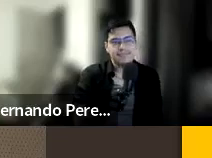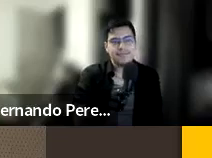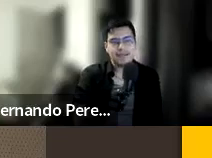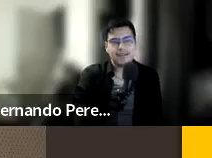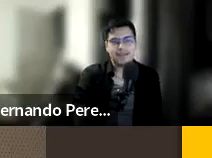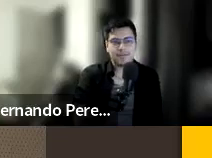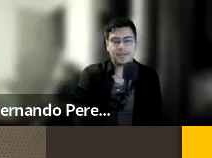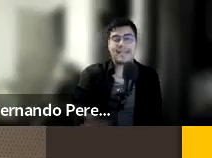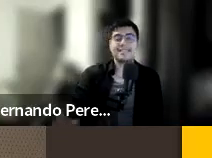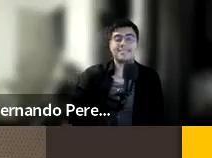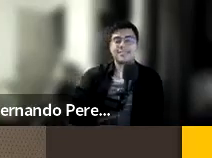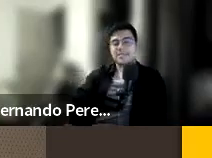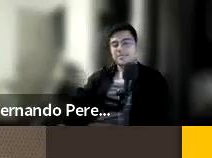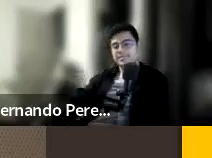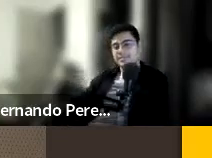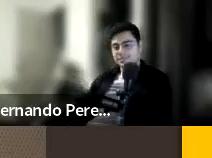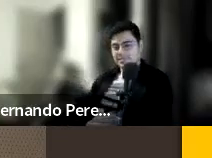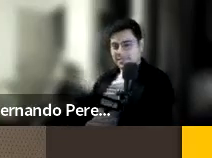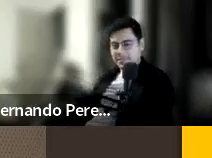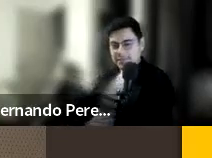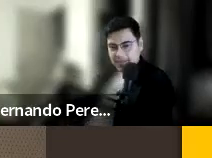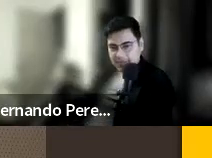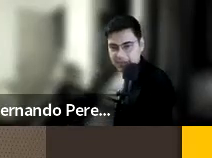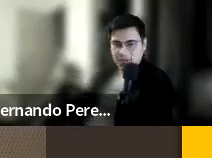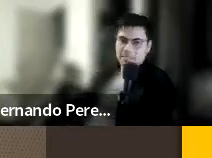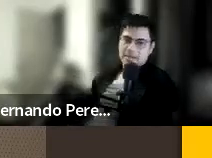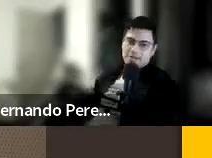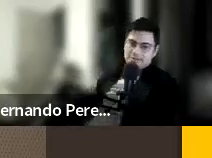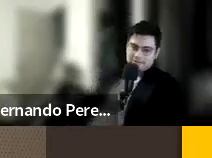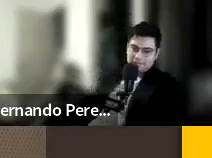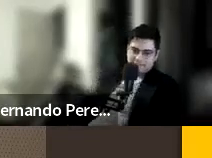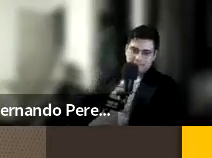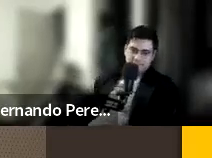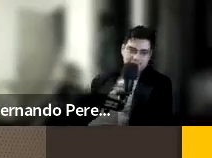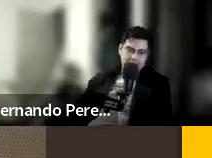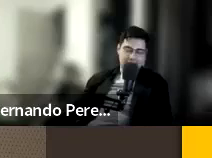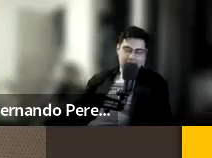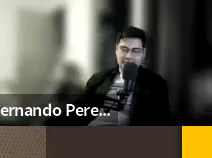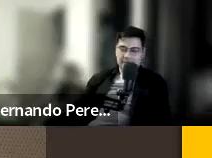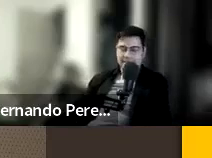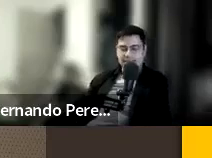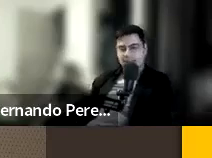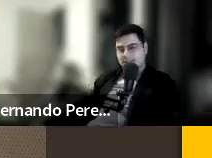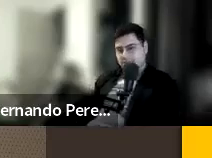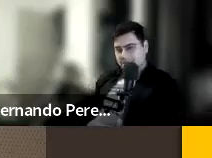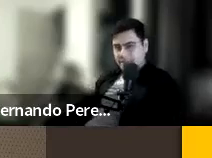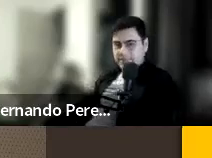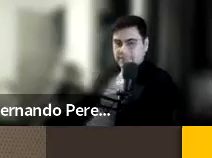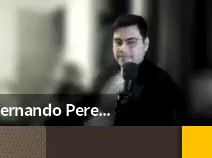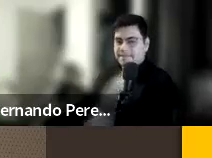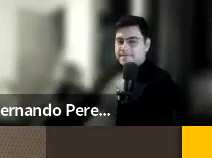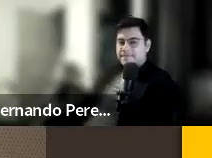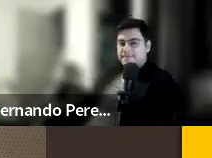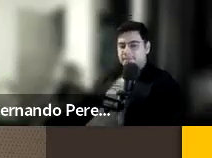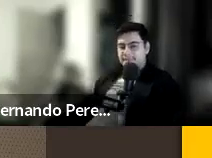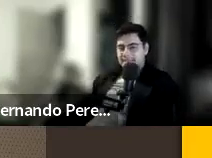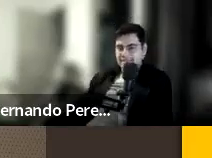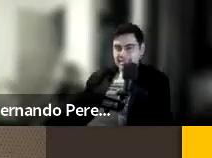You are correct. Estos ejemplos que estamos diciendo, cópienlos. Esa es la práctica justamente. Is